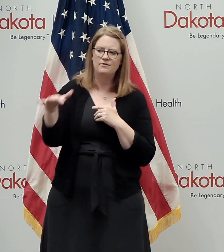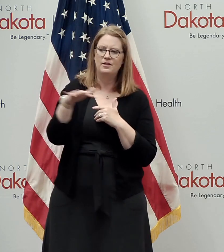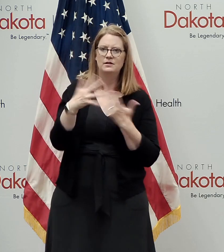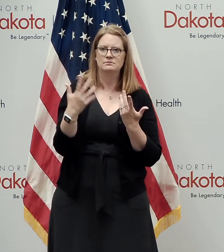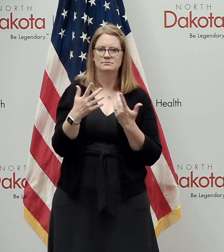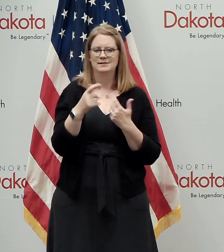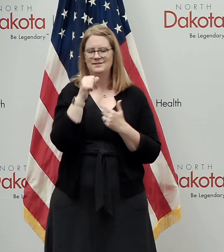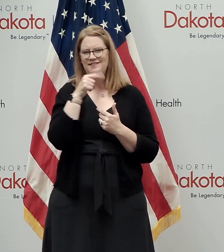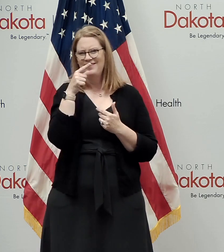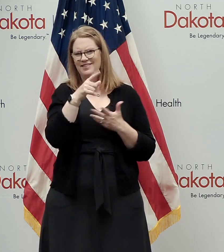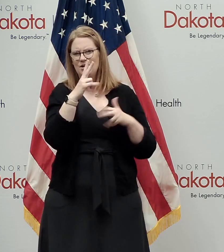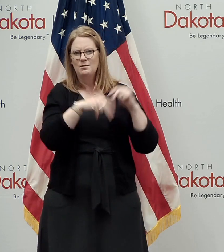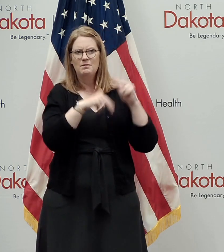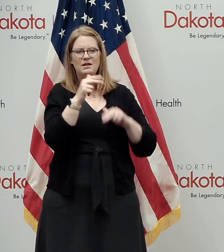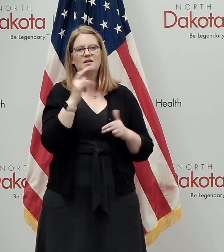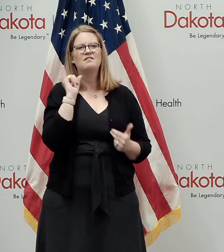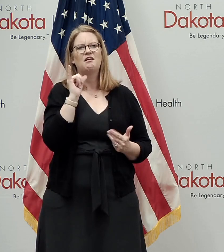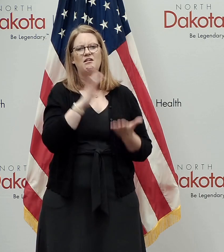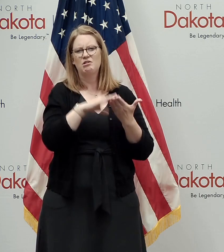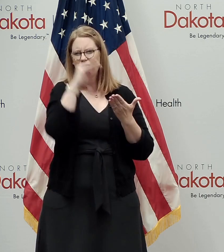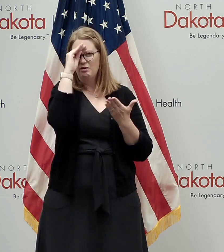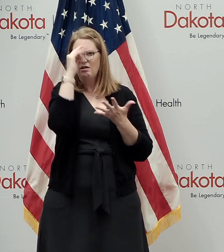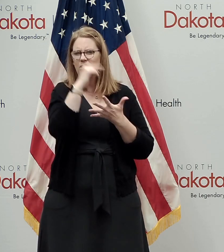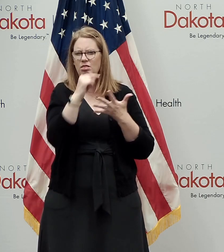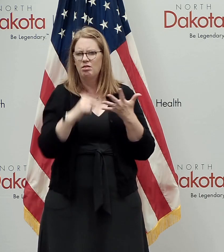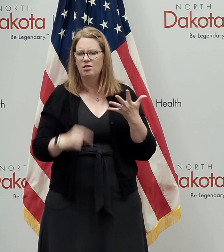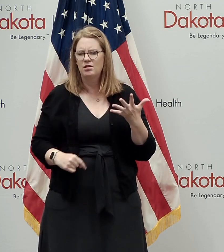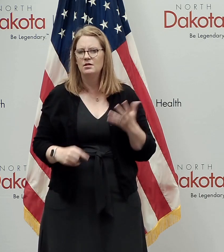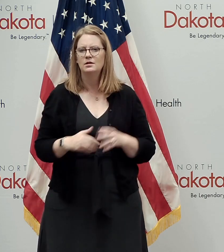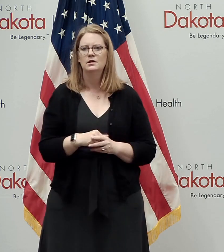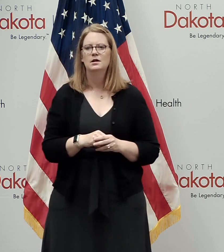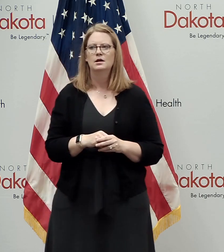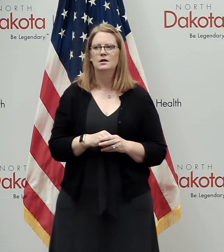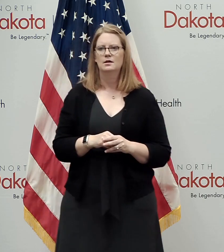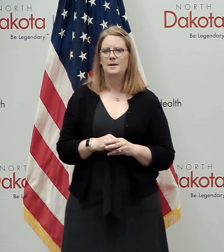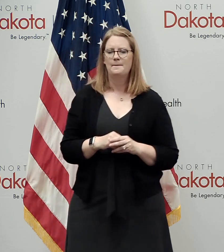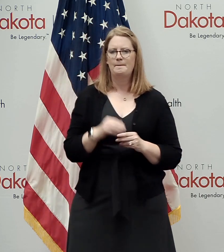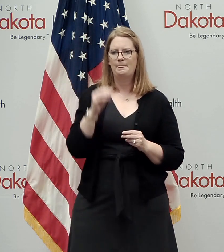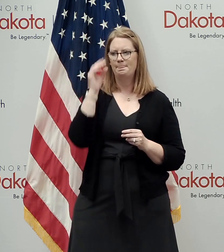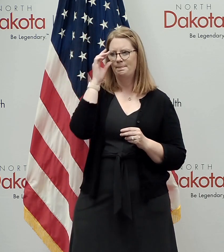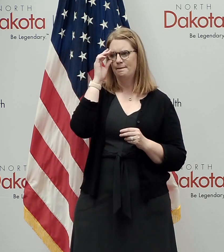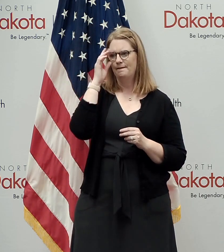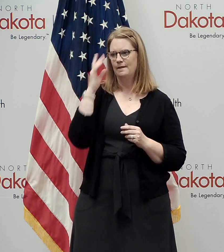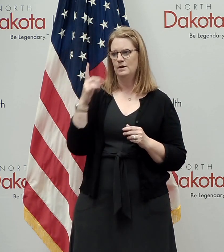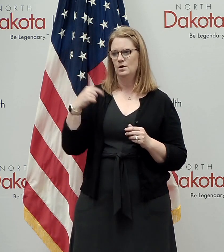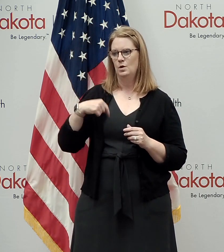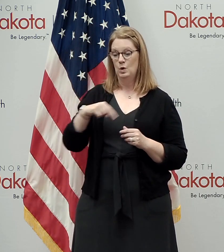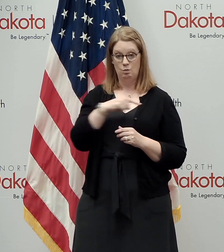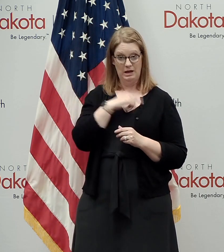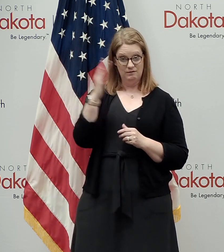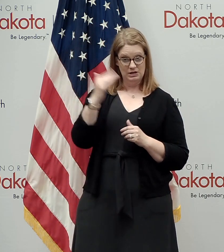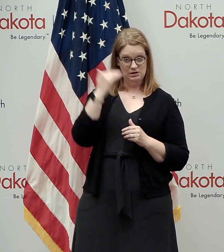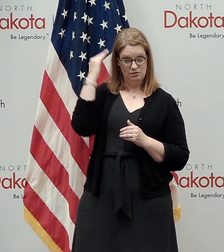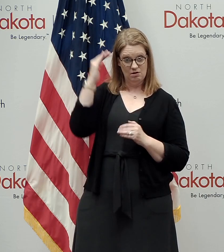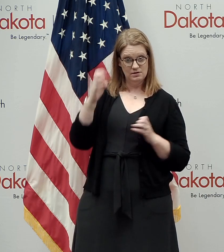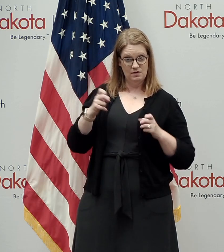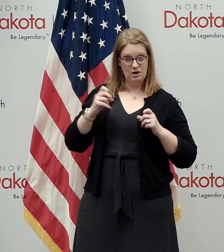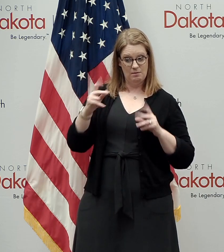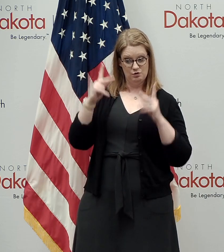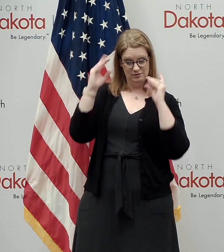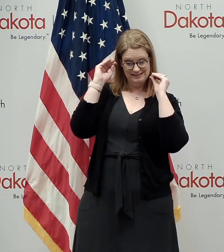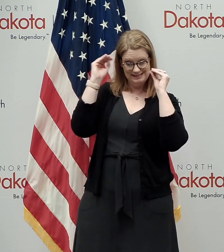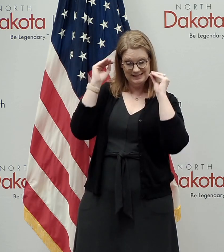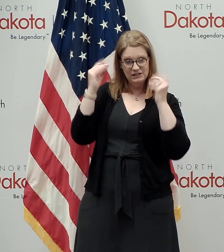not in a building. You're learning all kinds of things. So I think we just have to remember that when we as adults have an opportunity to teach every